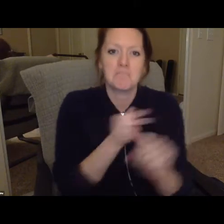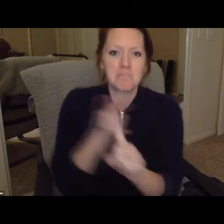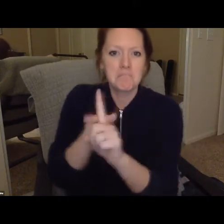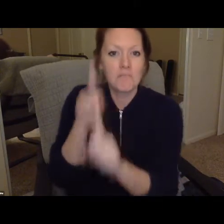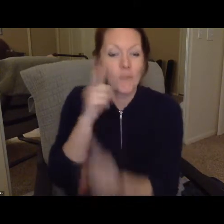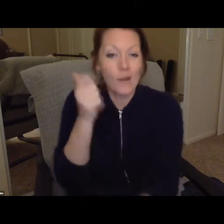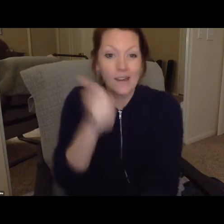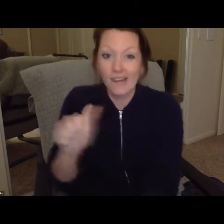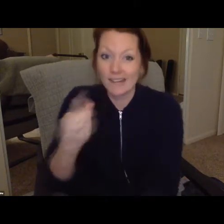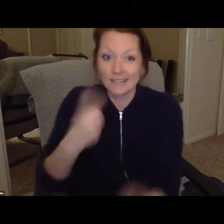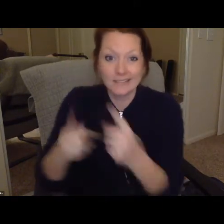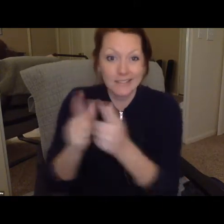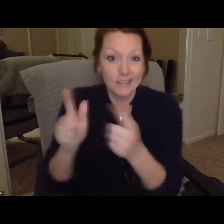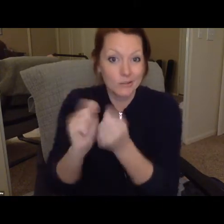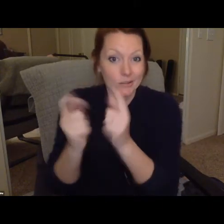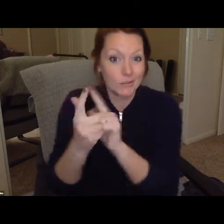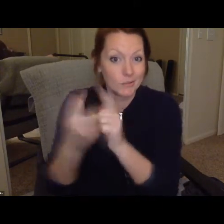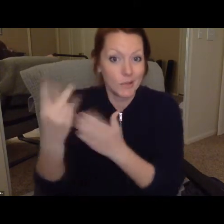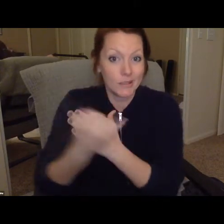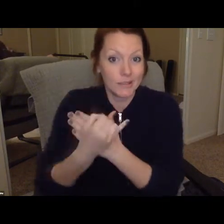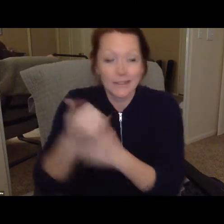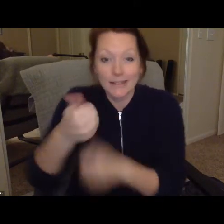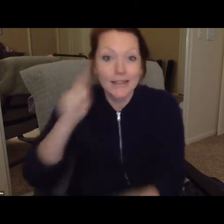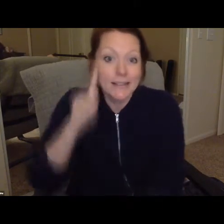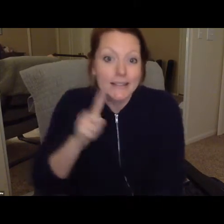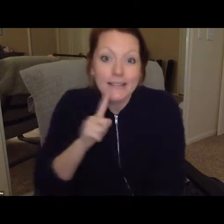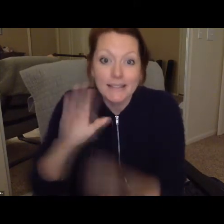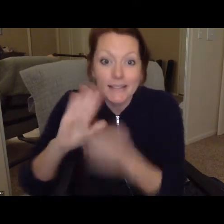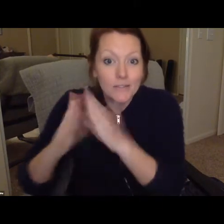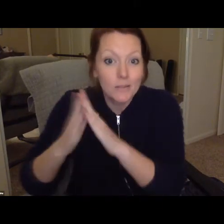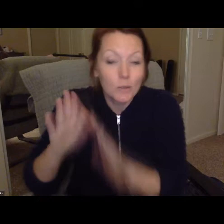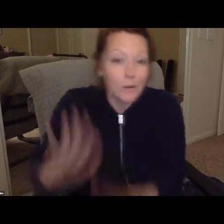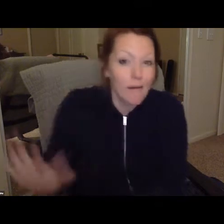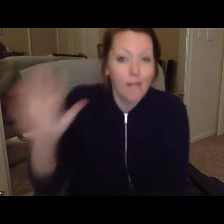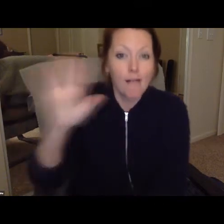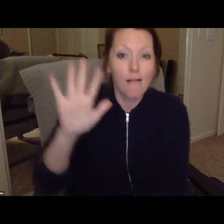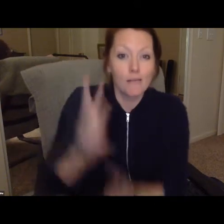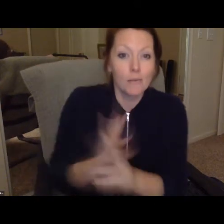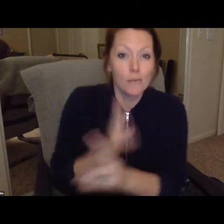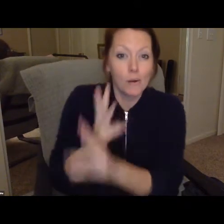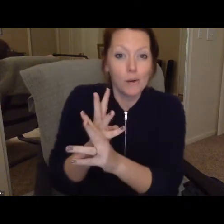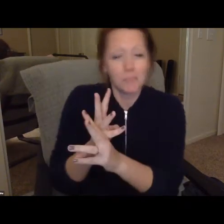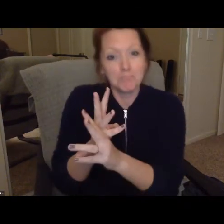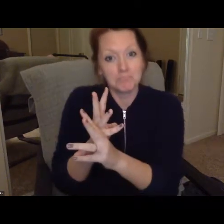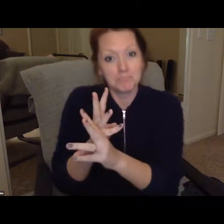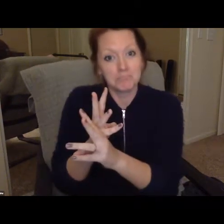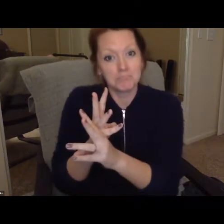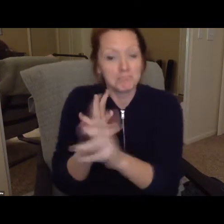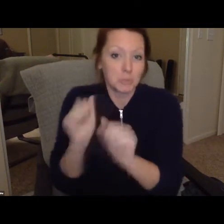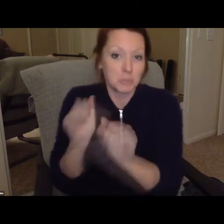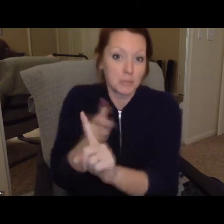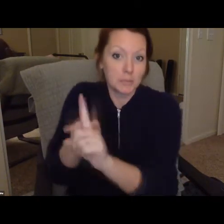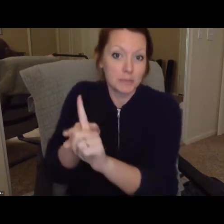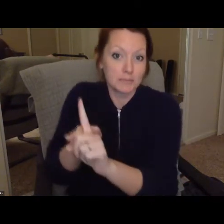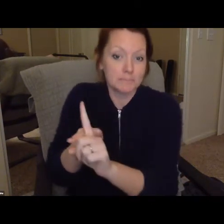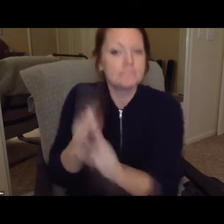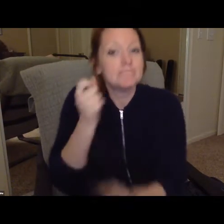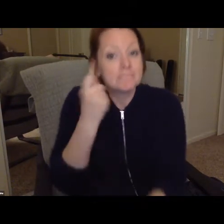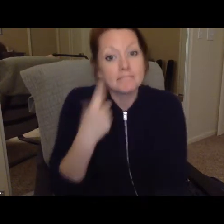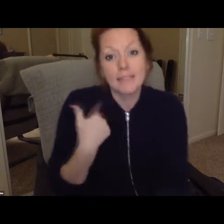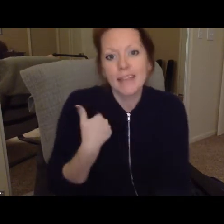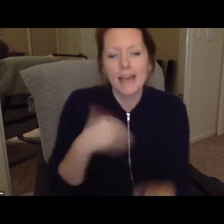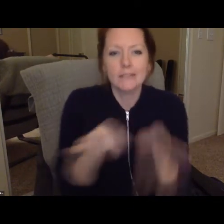sign language translation project, any deaf community around the world. It does have